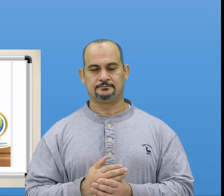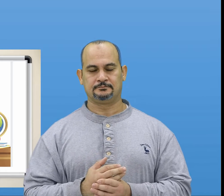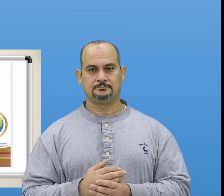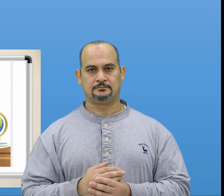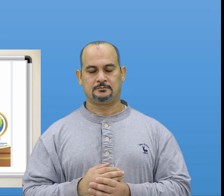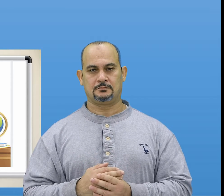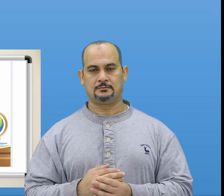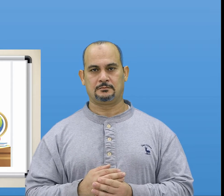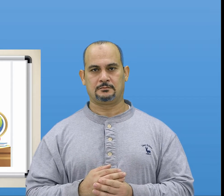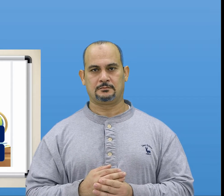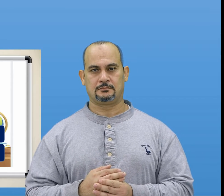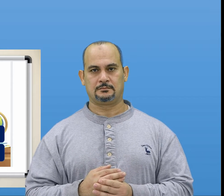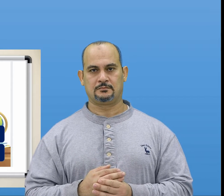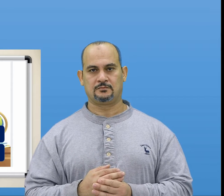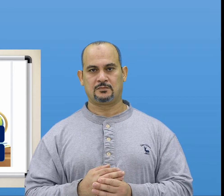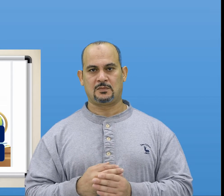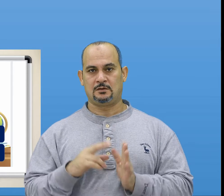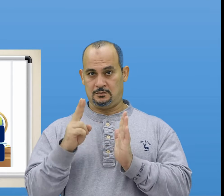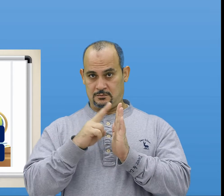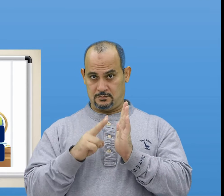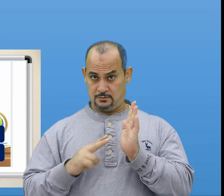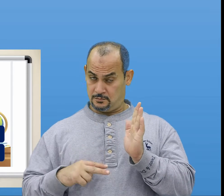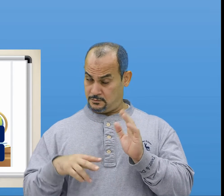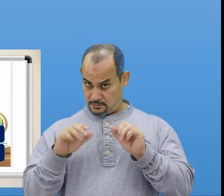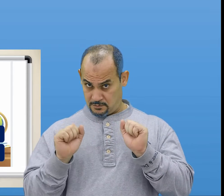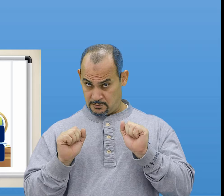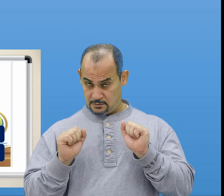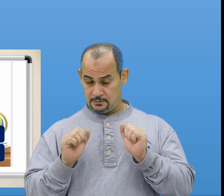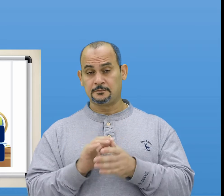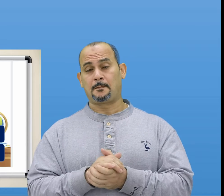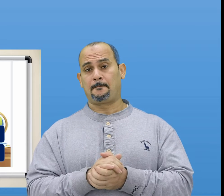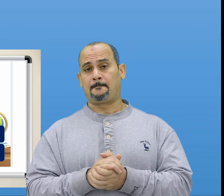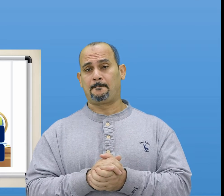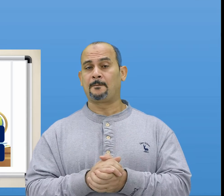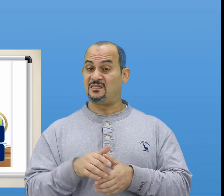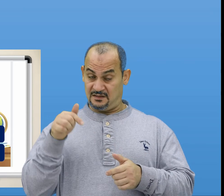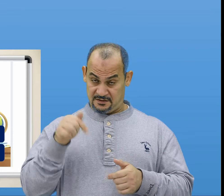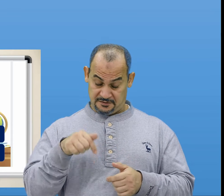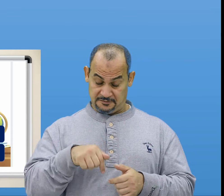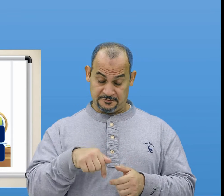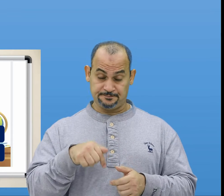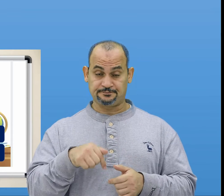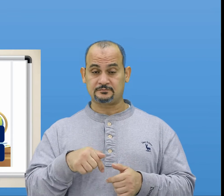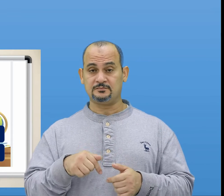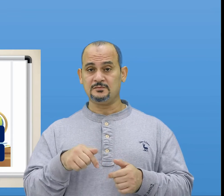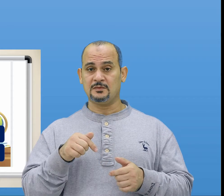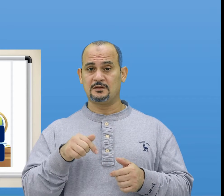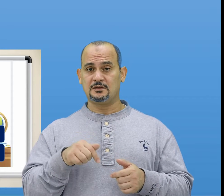time. It's for good. It's a phrase. Thank you. It means forever or definitively. For example,